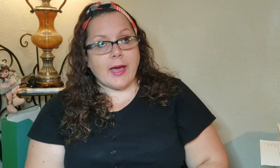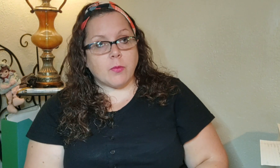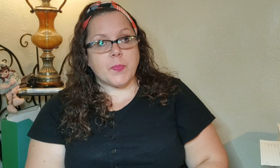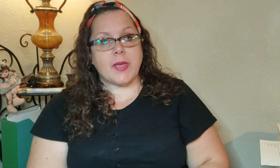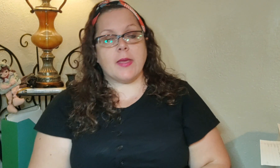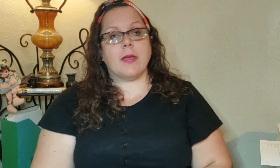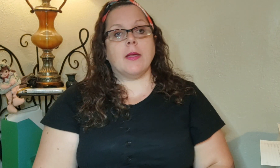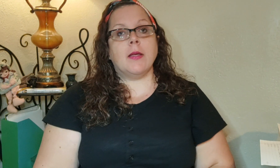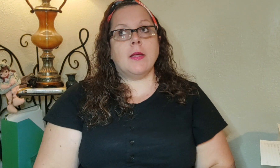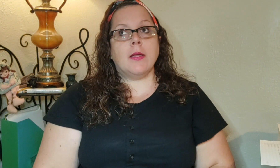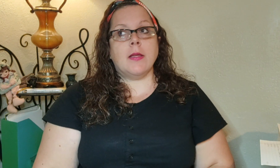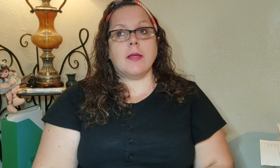that would be